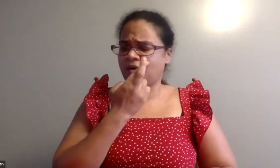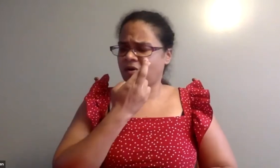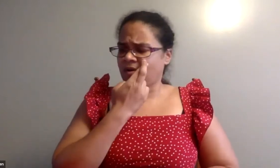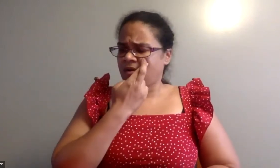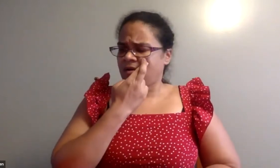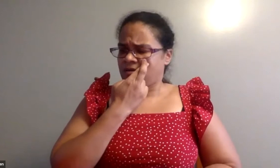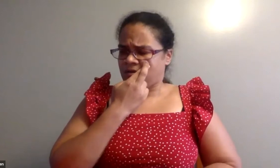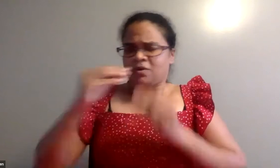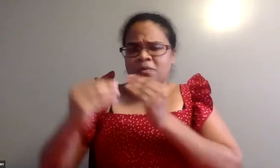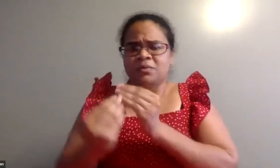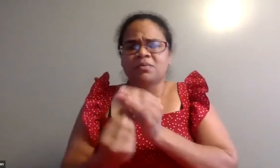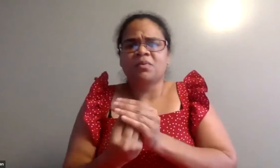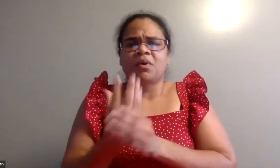We grow more roses.